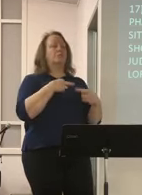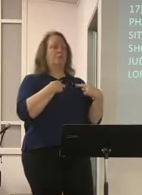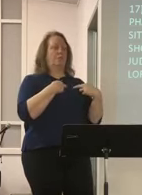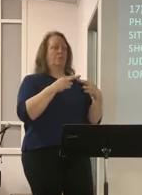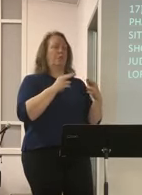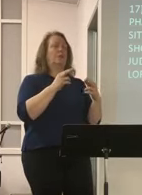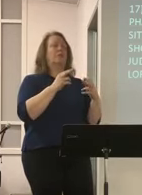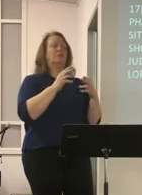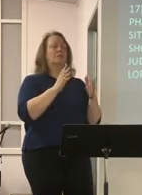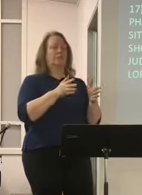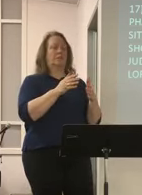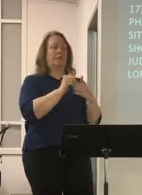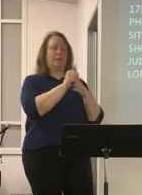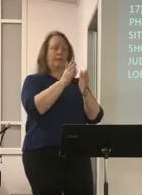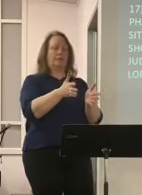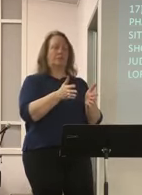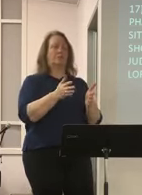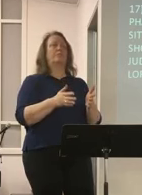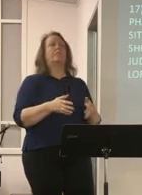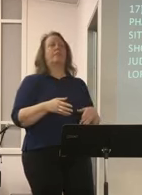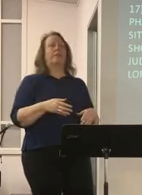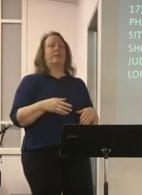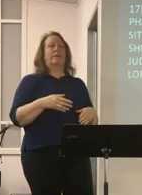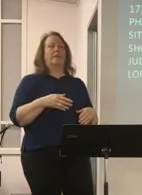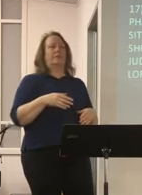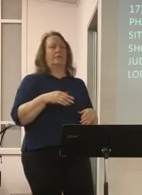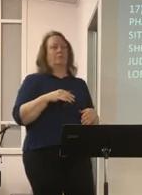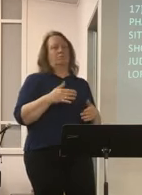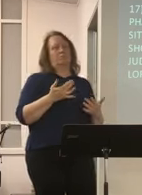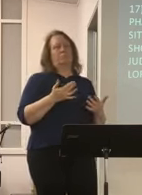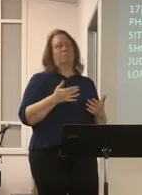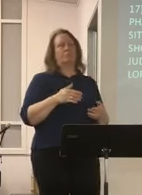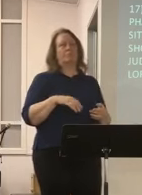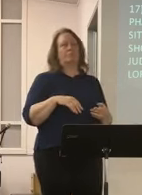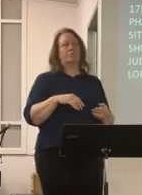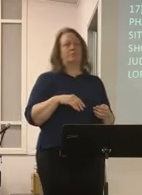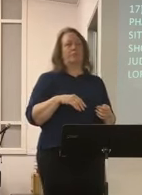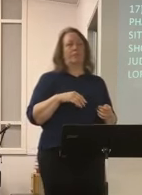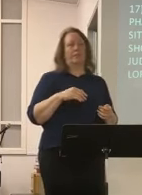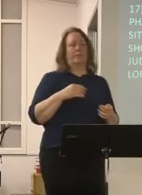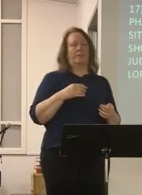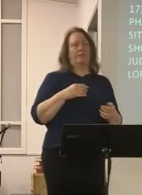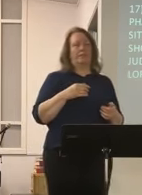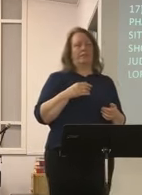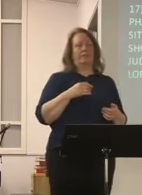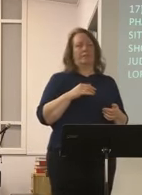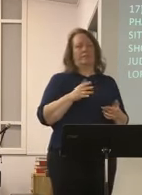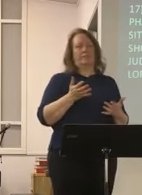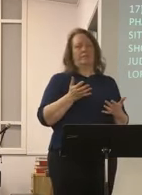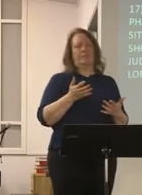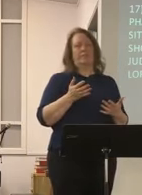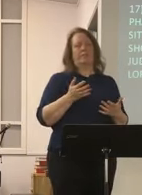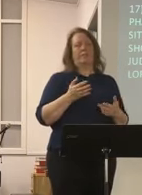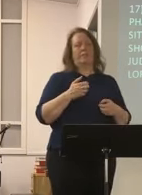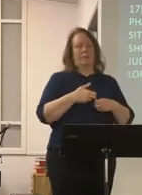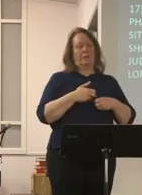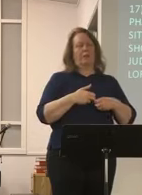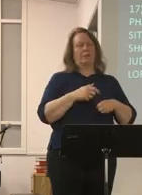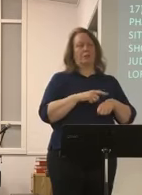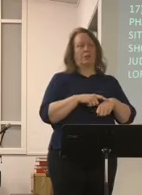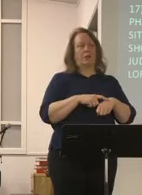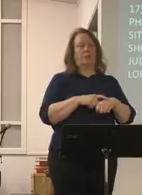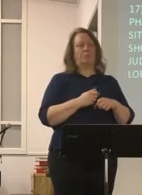get a bad take. You know, a lot of times we really give it to the Pharisees. And they did take